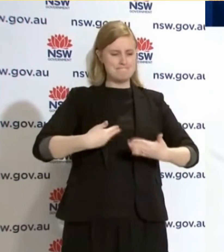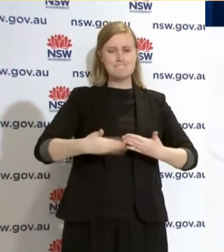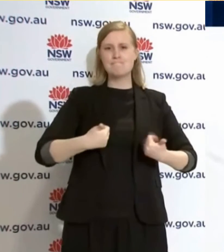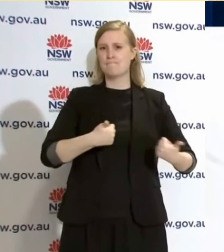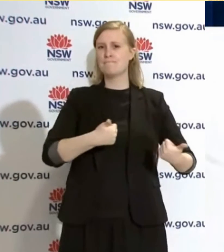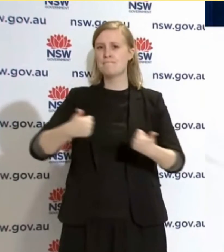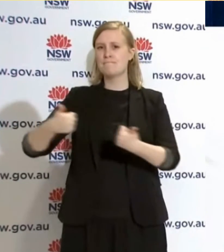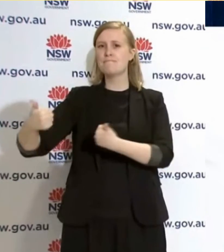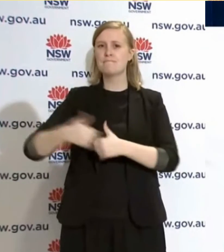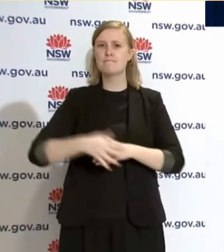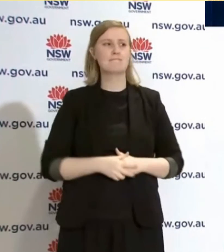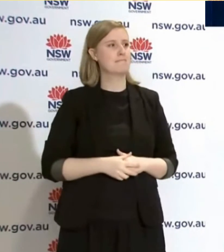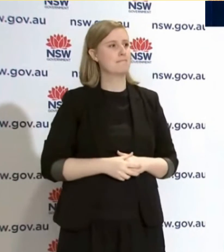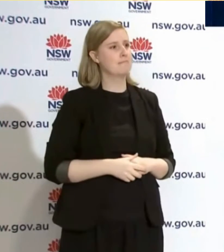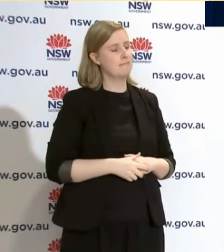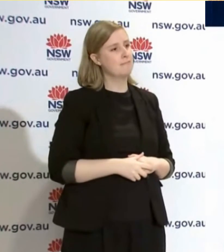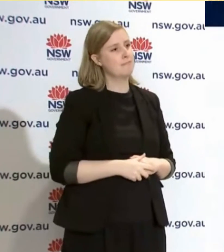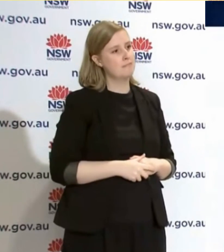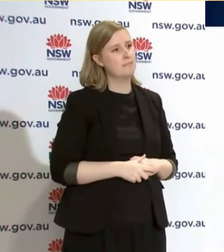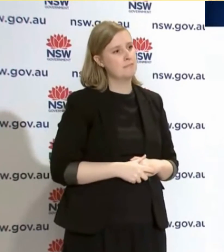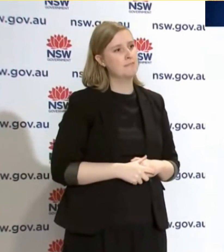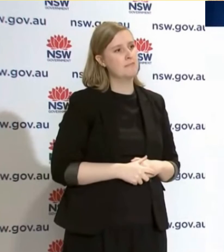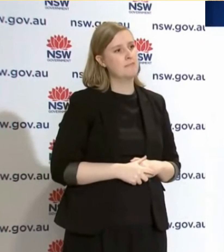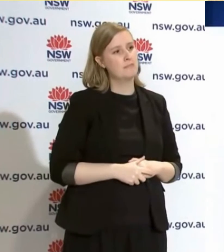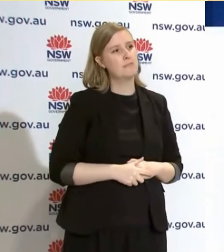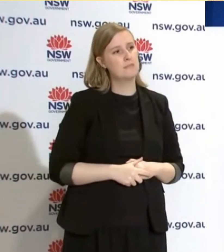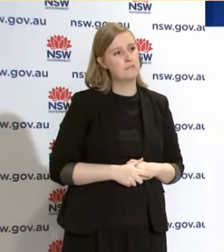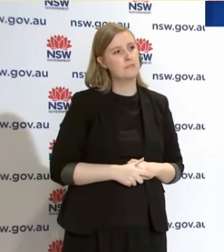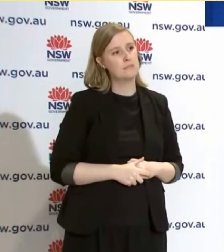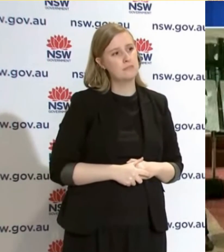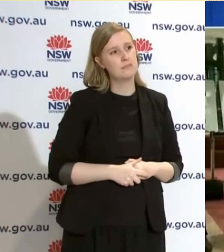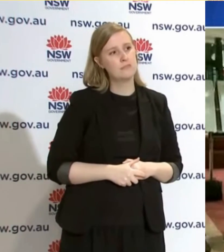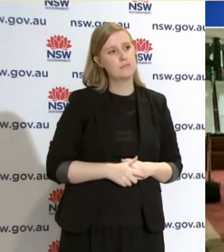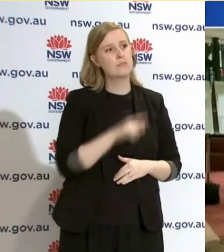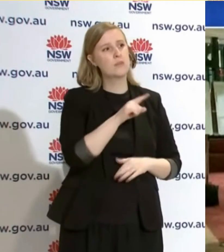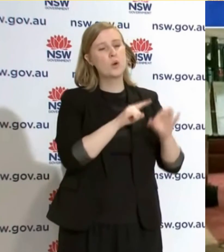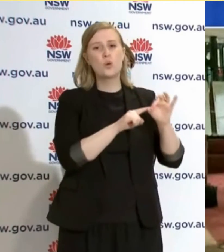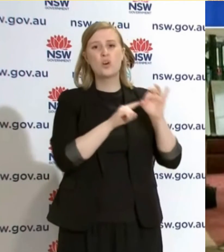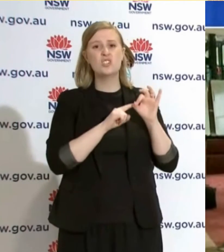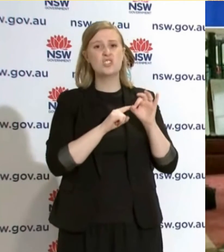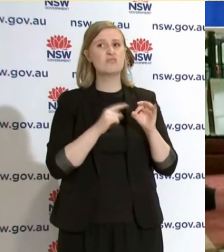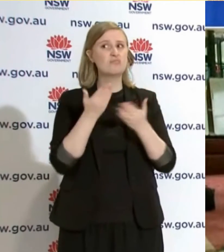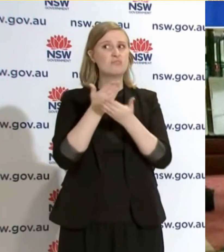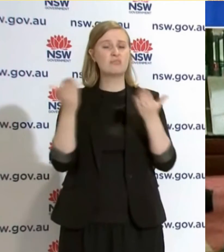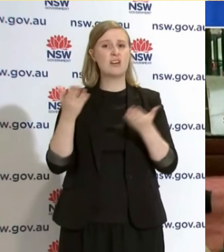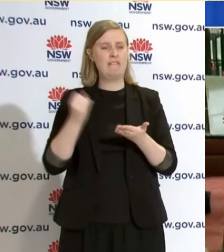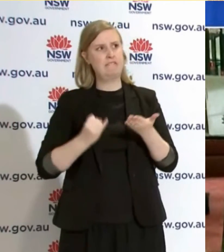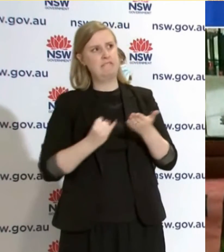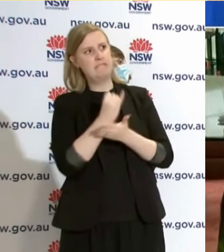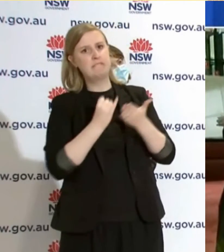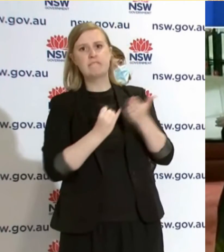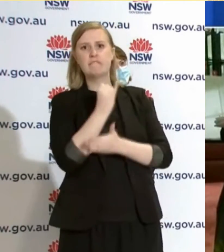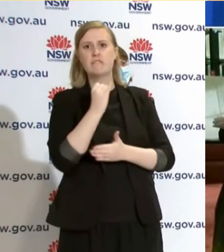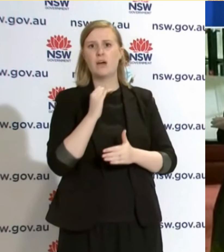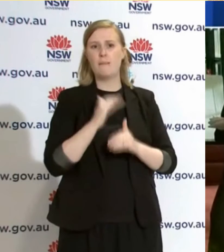Davies has continued to criticise the government's vaccination push for certain authorised workers. She's now criticising